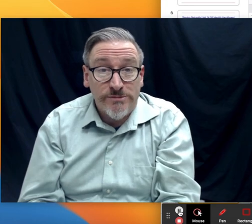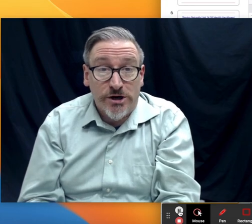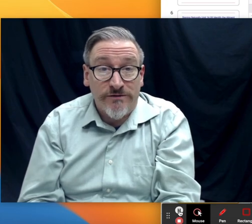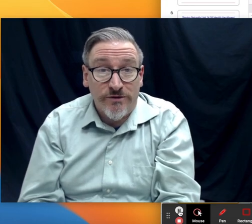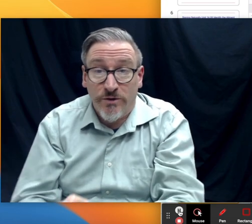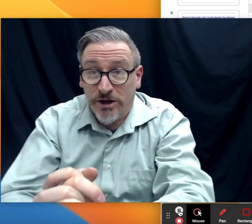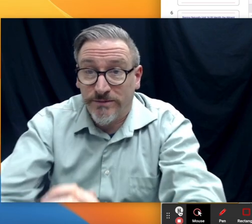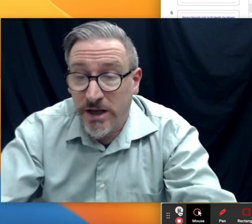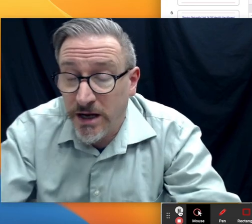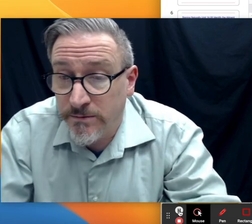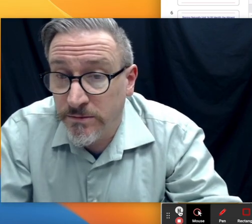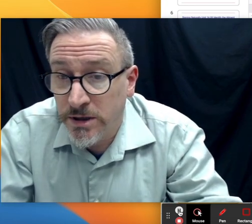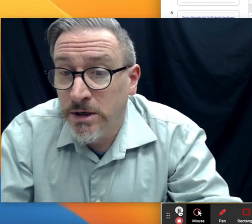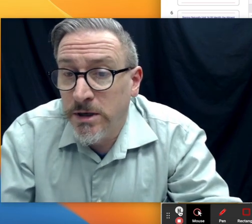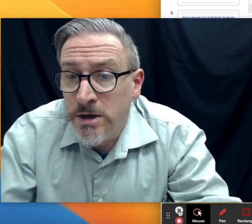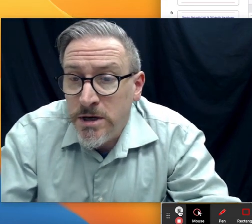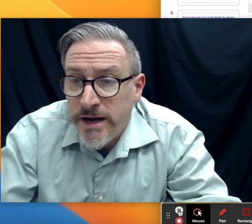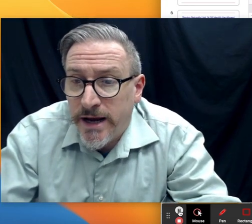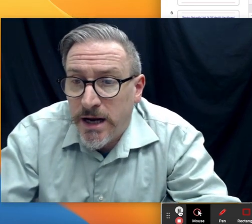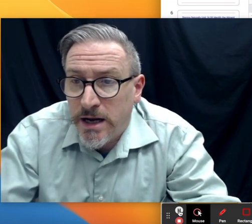Okay, sorry for the phone call.